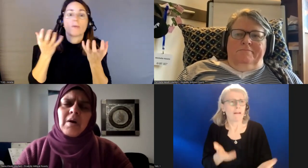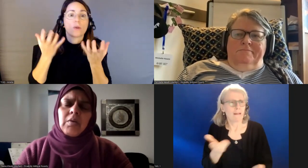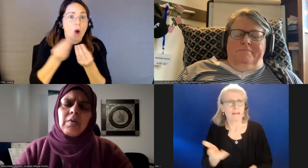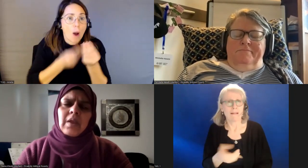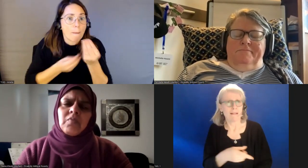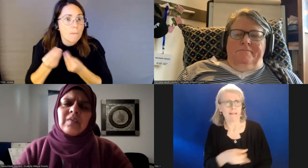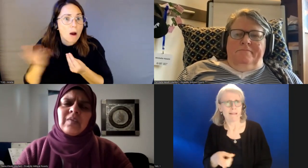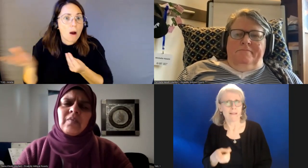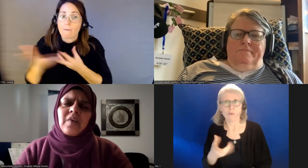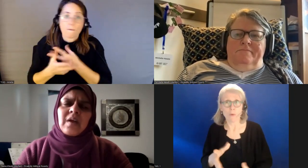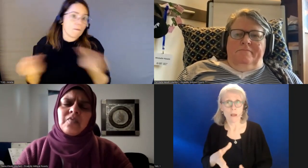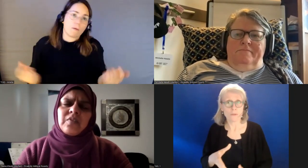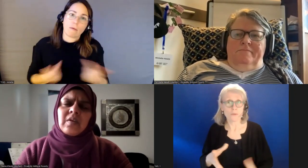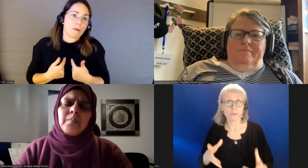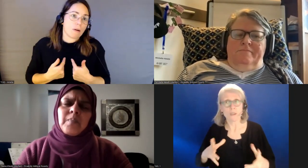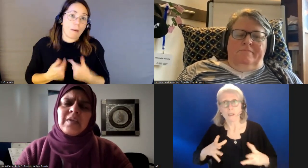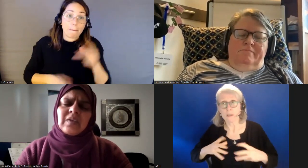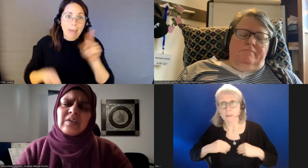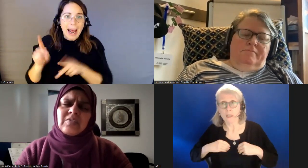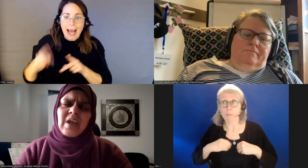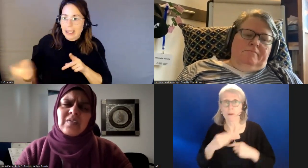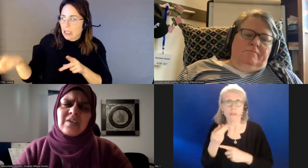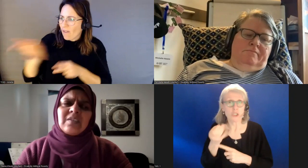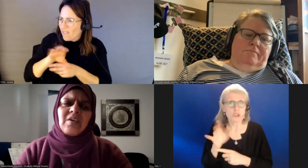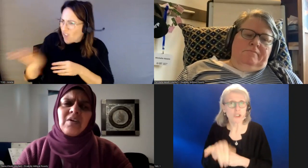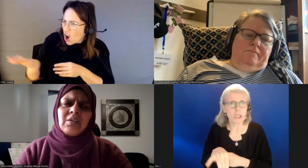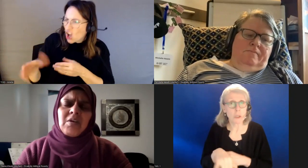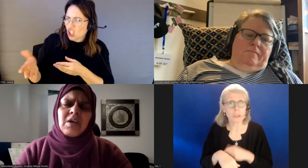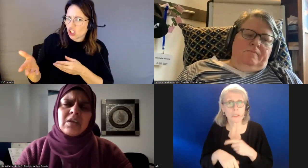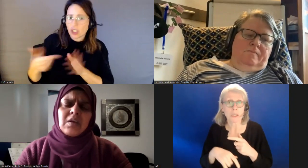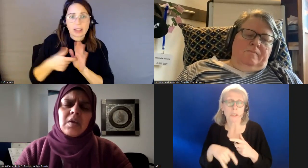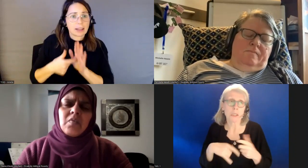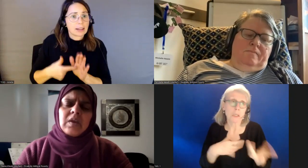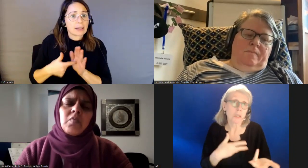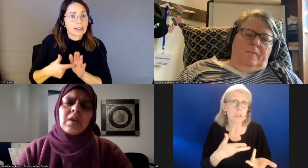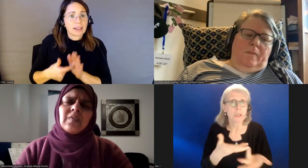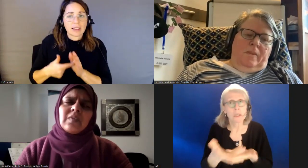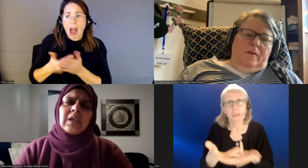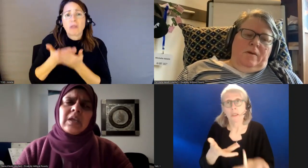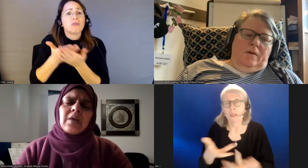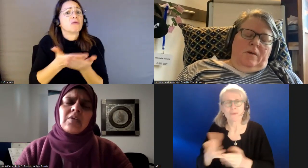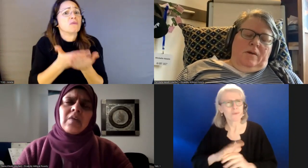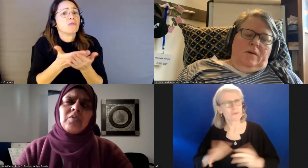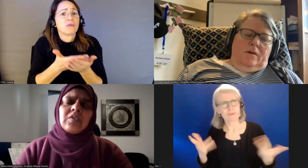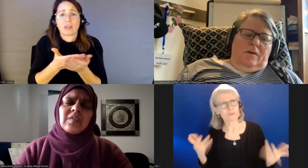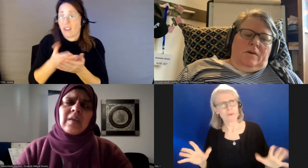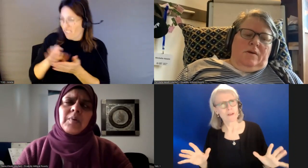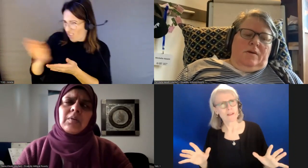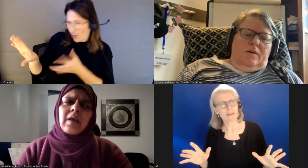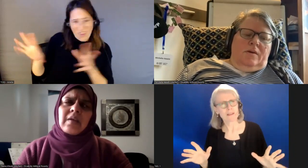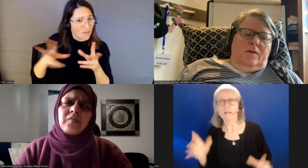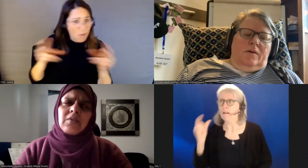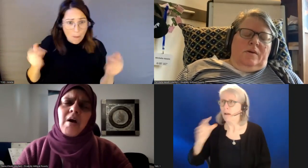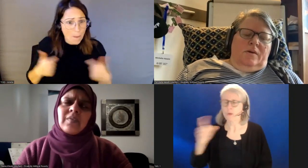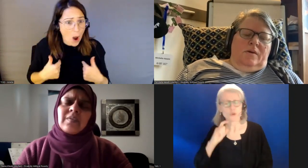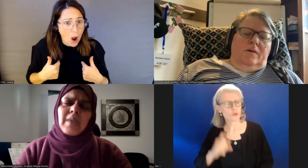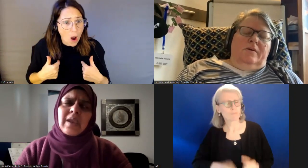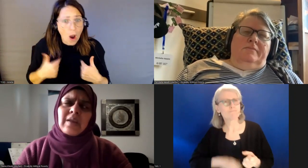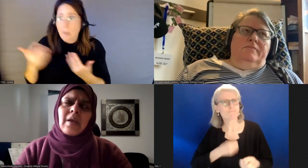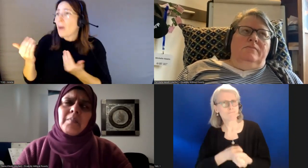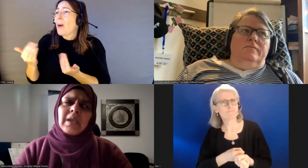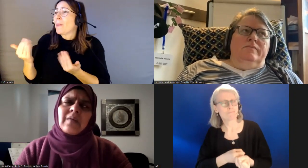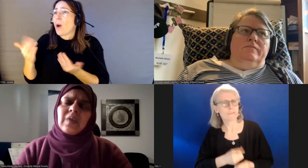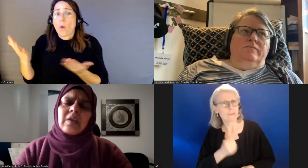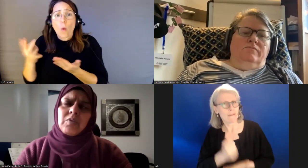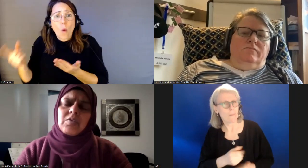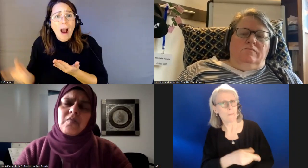charity model and raising funds for their basic necessities online. We don't want to see another disabled life lost to